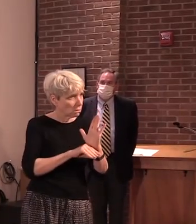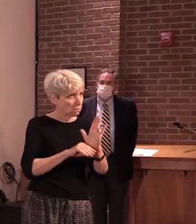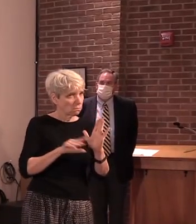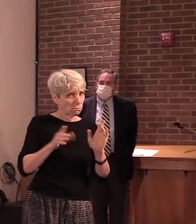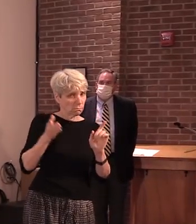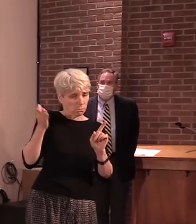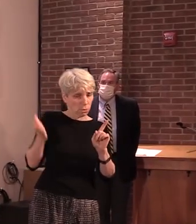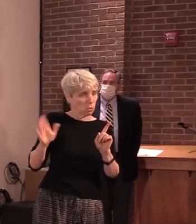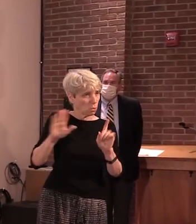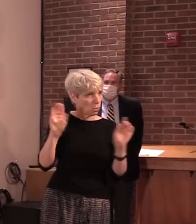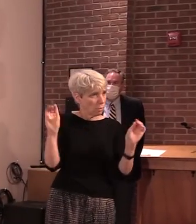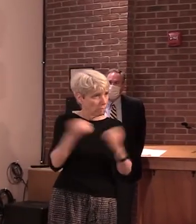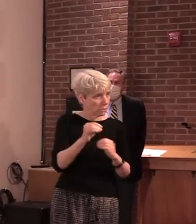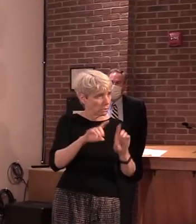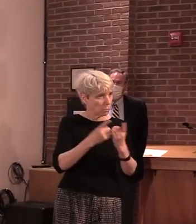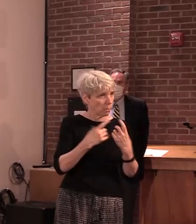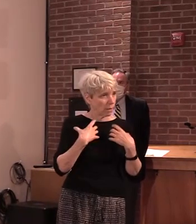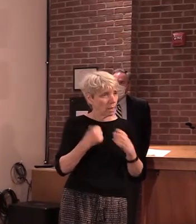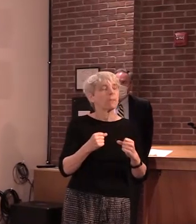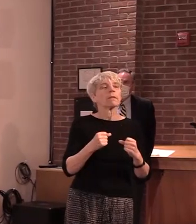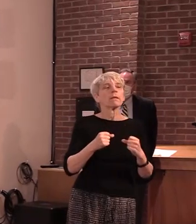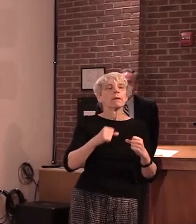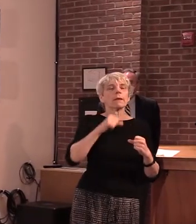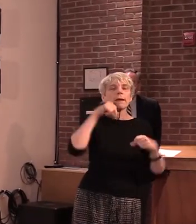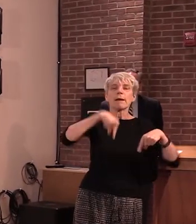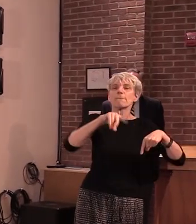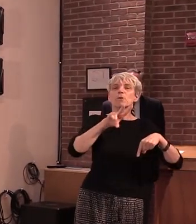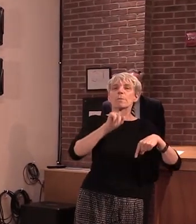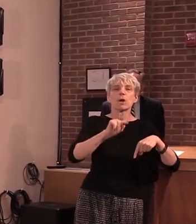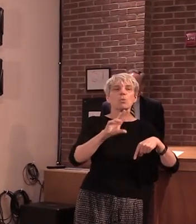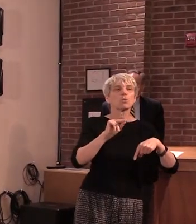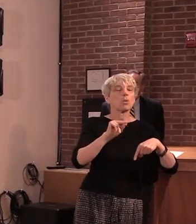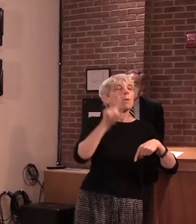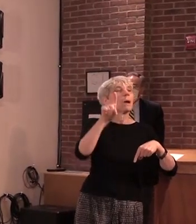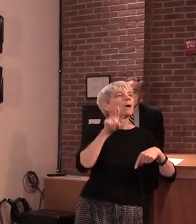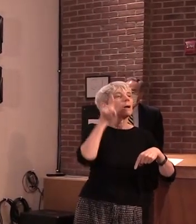within the testing community. And